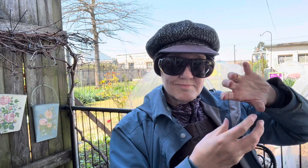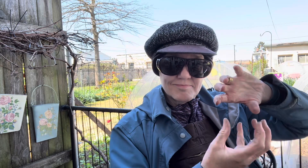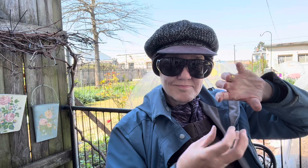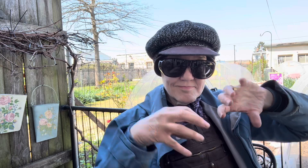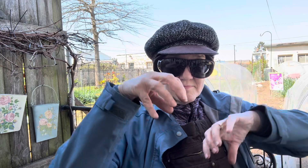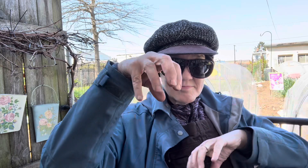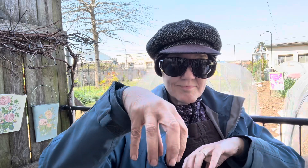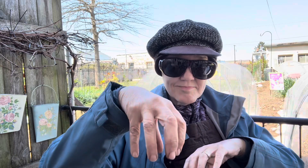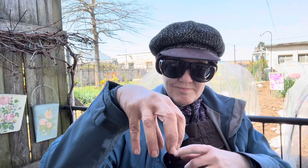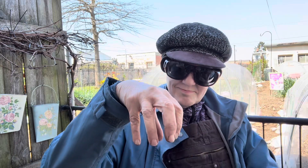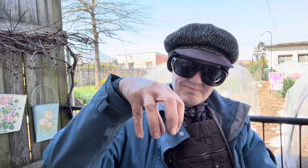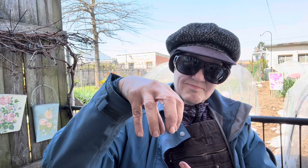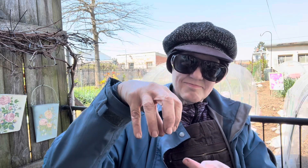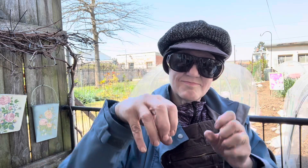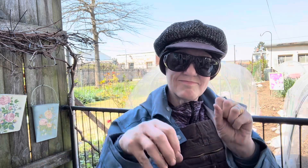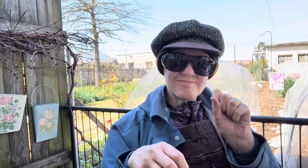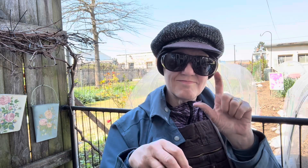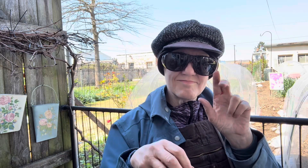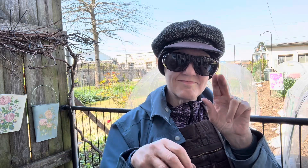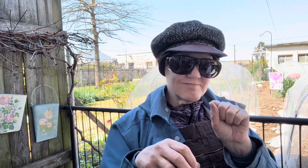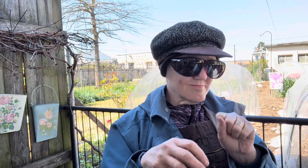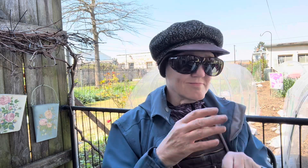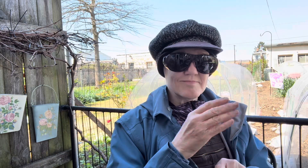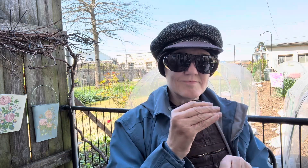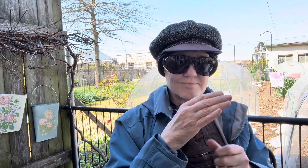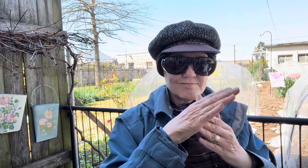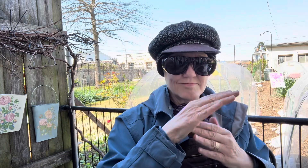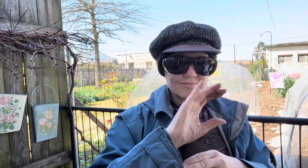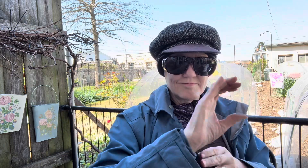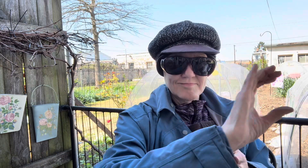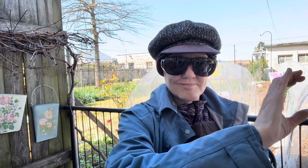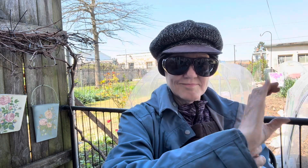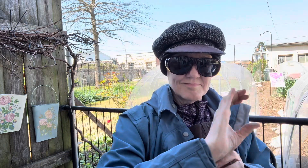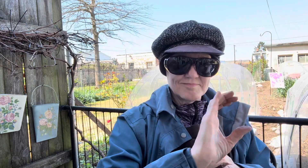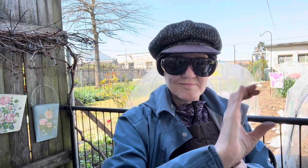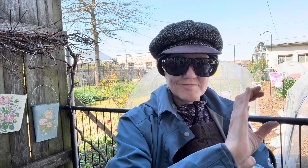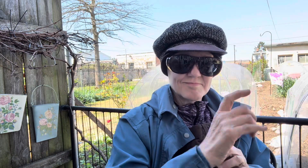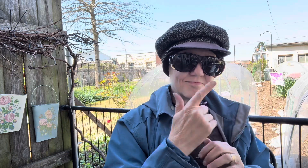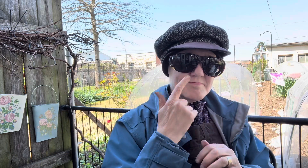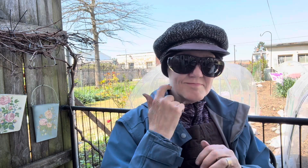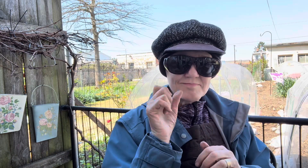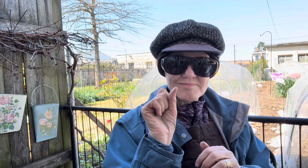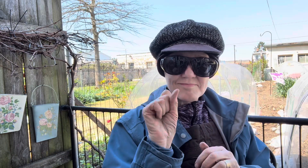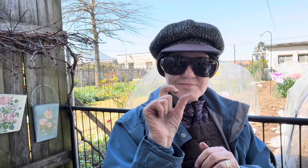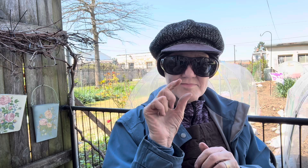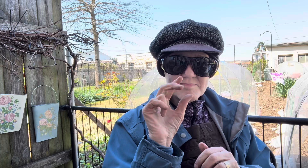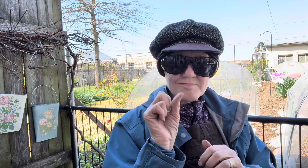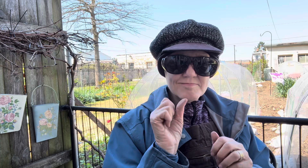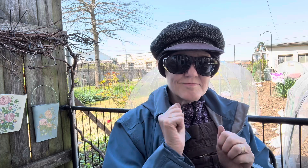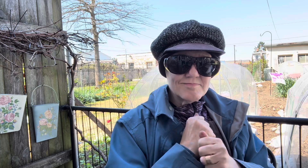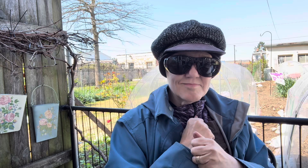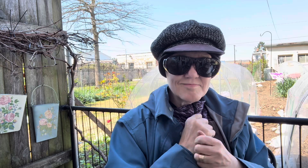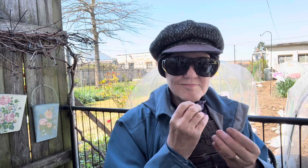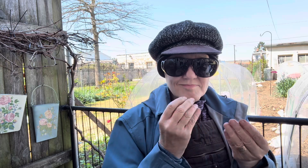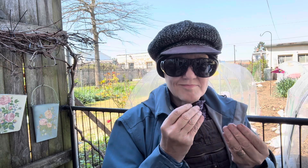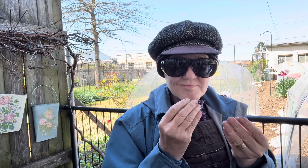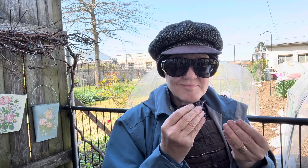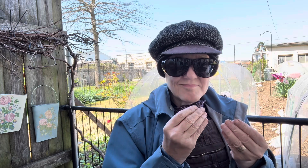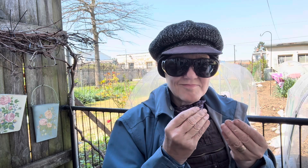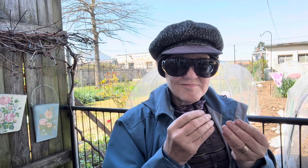and out of the house. And when I went to transplant those plants, there were slugs up in the roots. So hopefully the Sluggo will